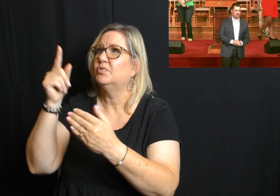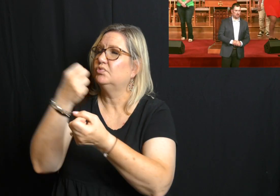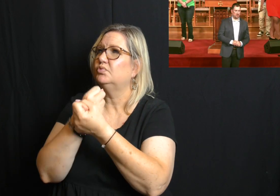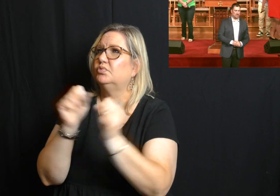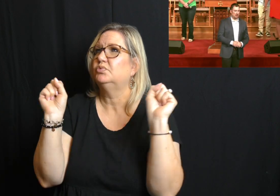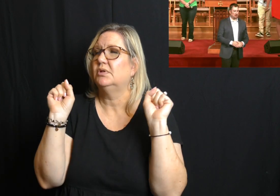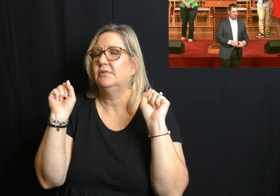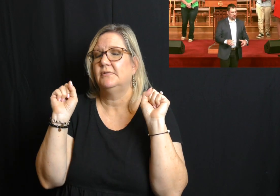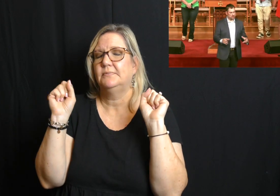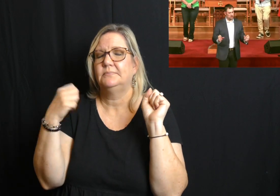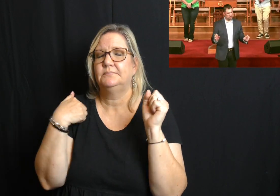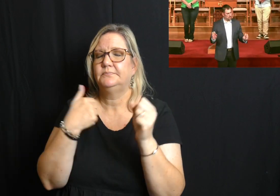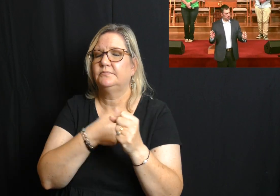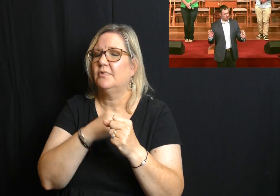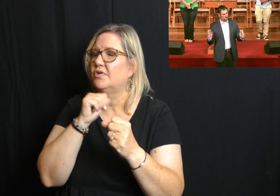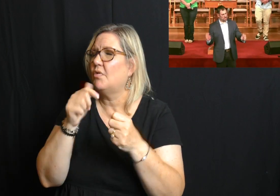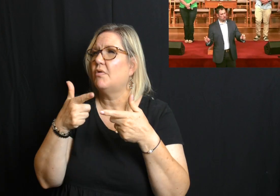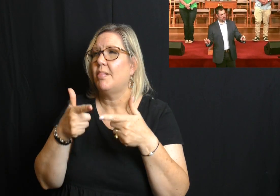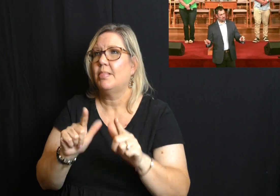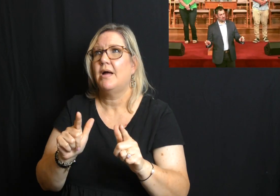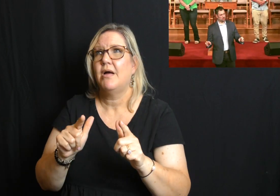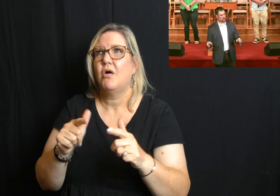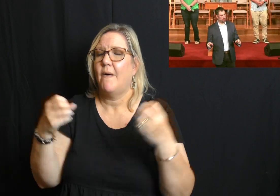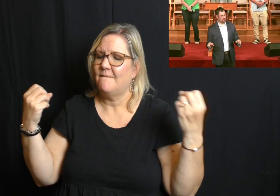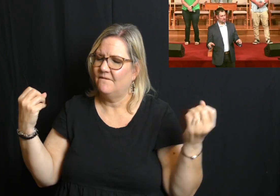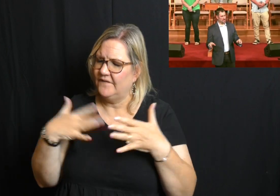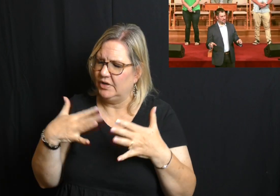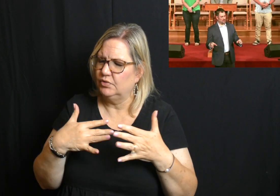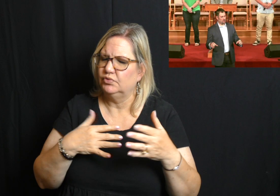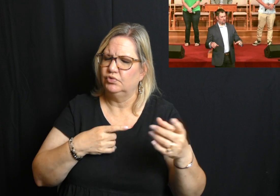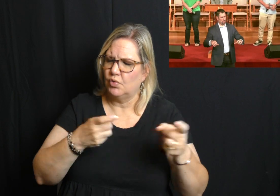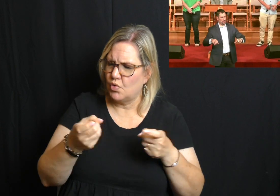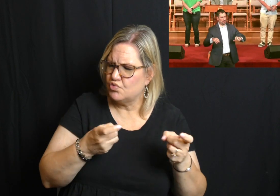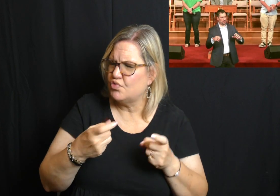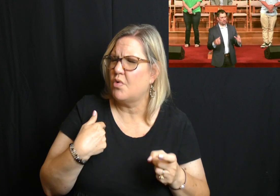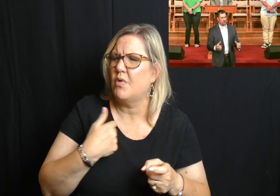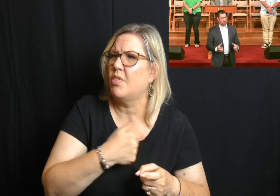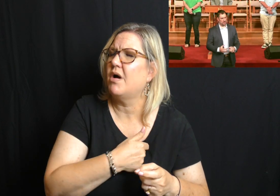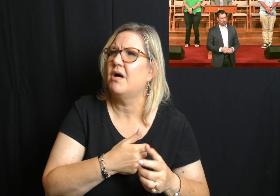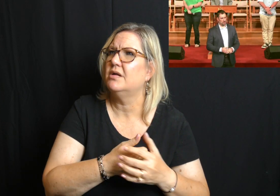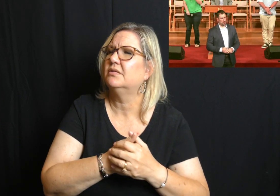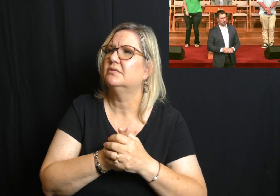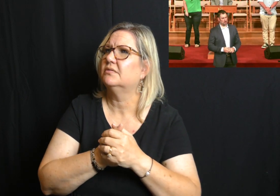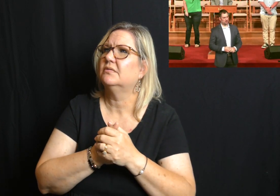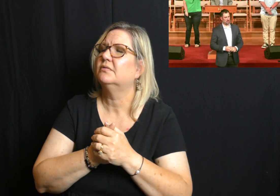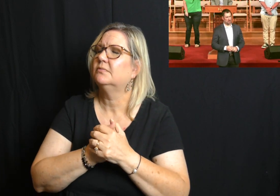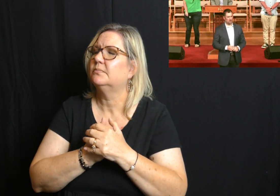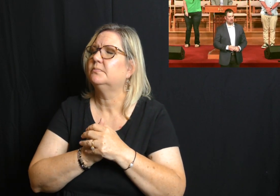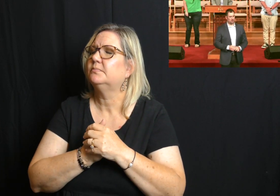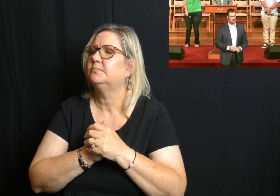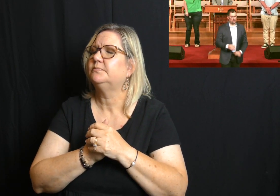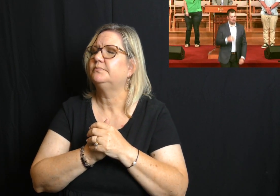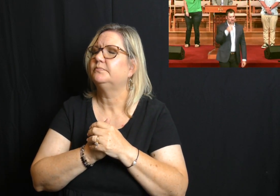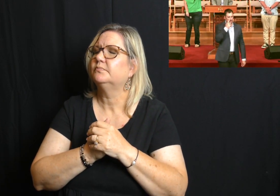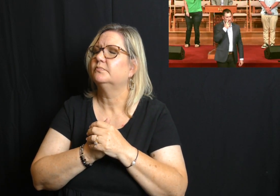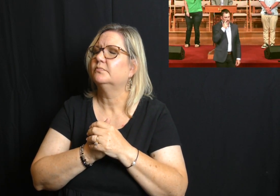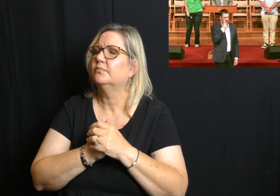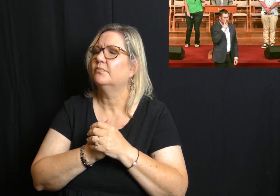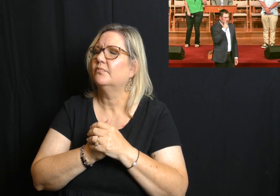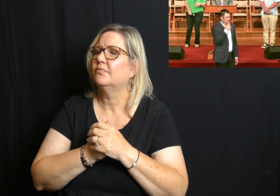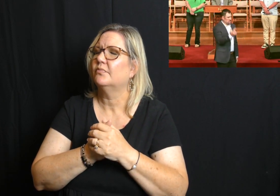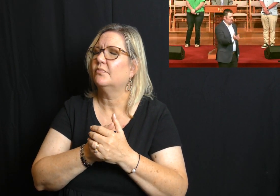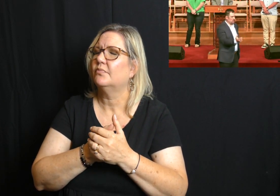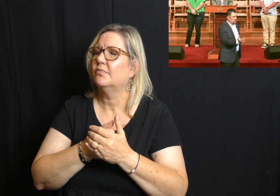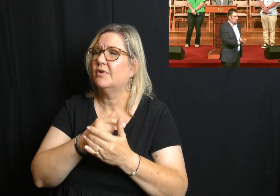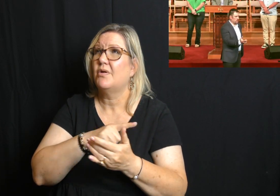And Lord, don't allow our fears to continue to keep us from being restored by you this morning. Lord,